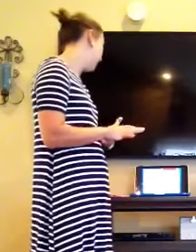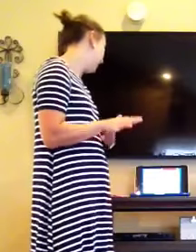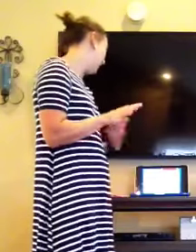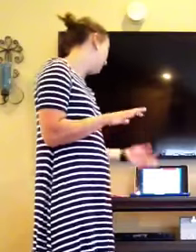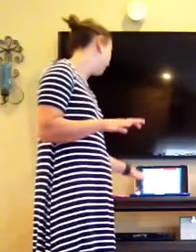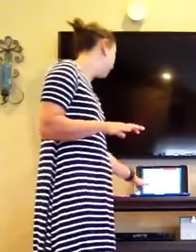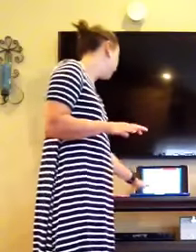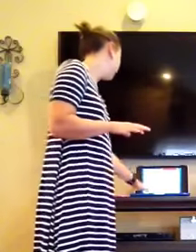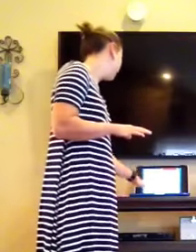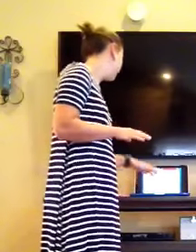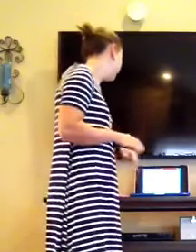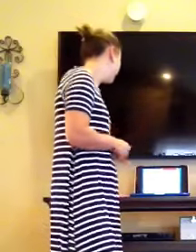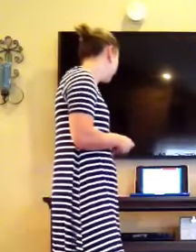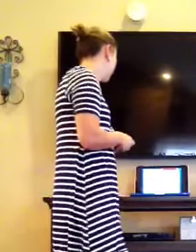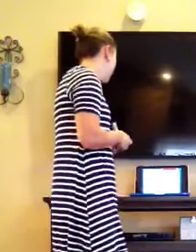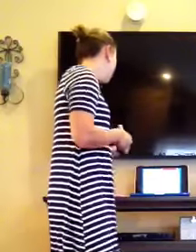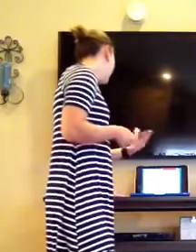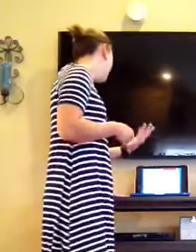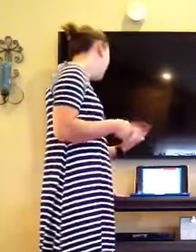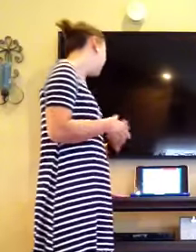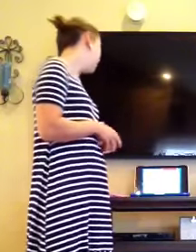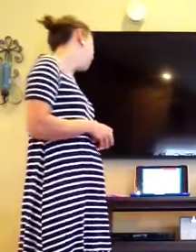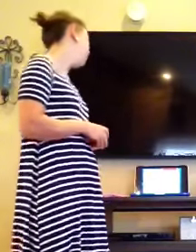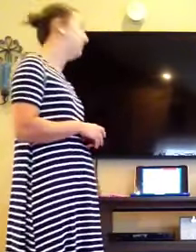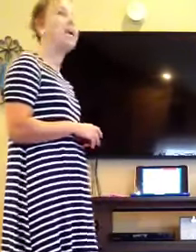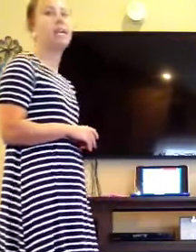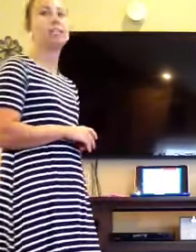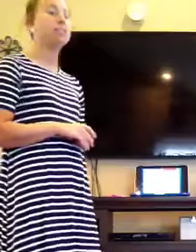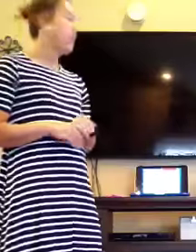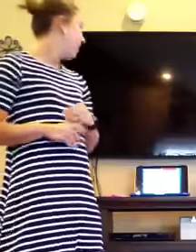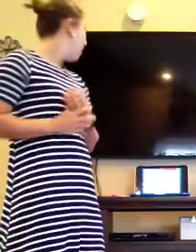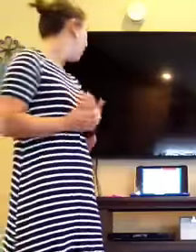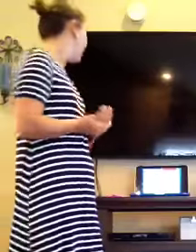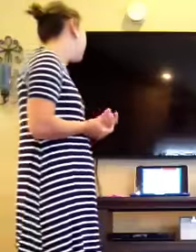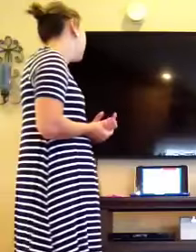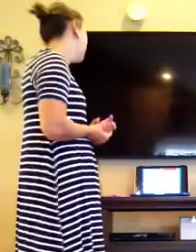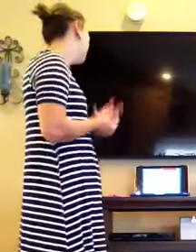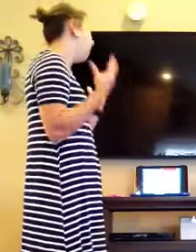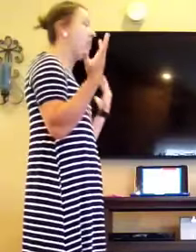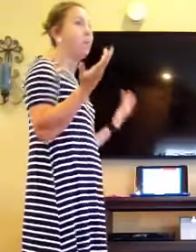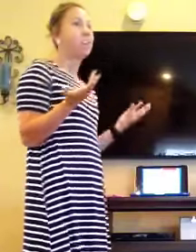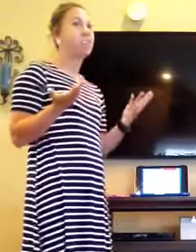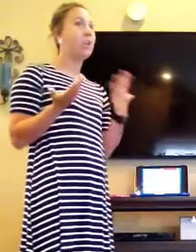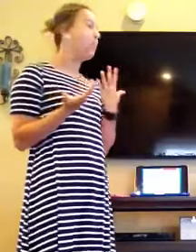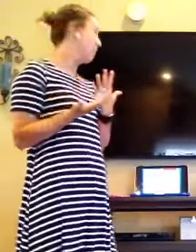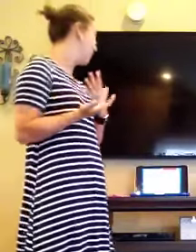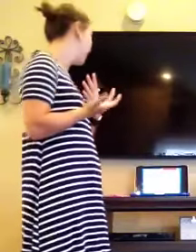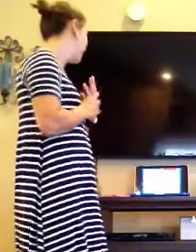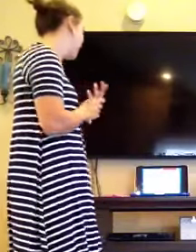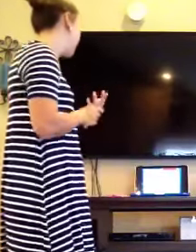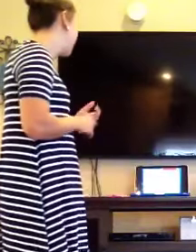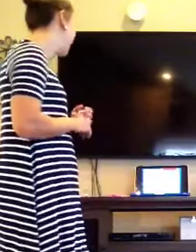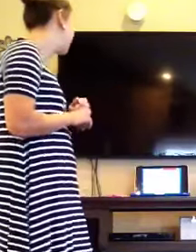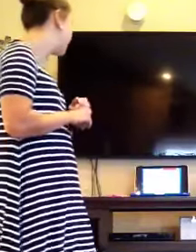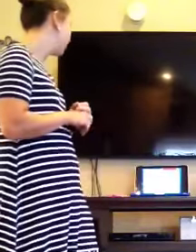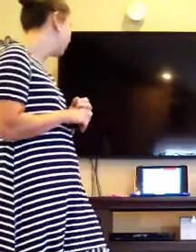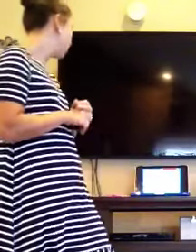responsibility. All right, our action and plan. Okay, so obviously what we're going to do is create classroom